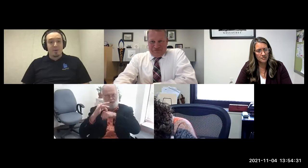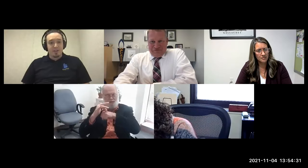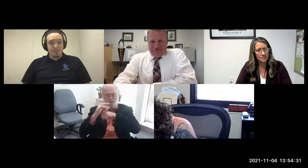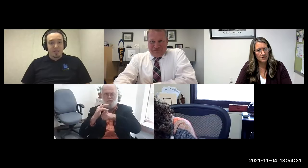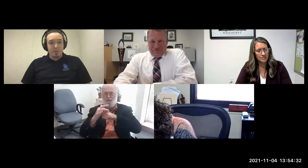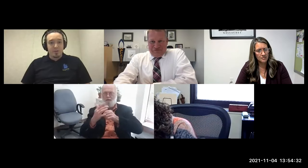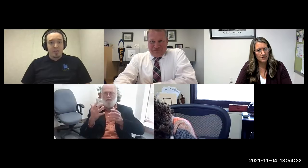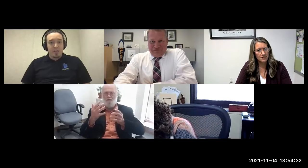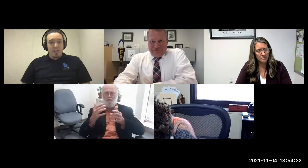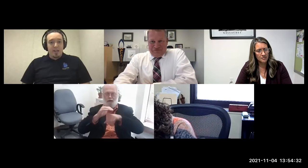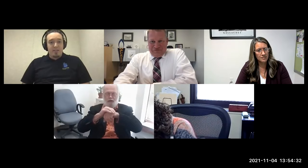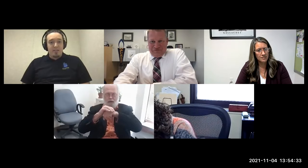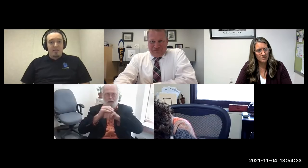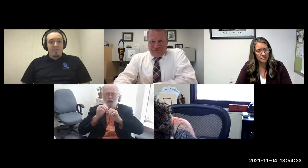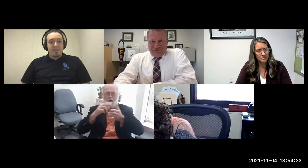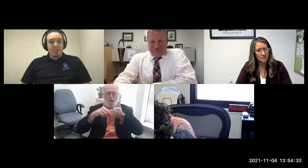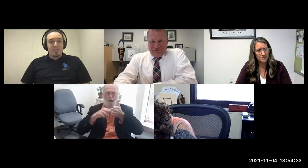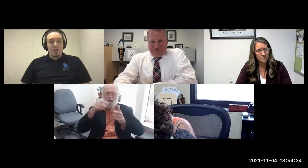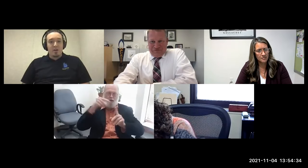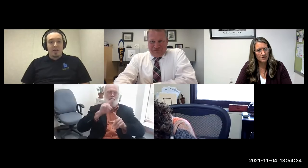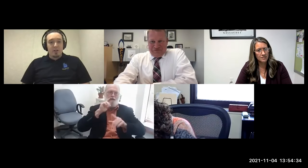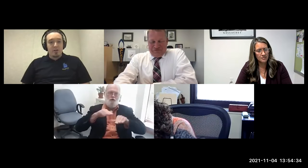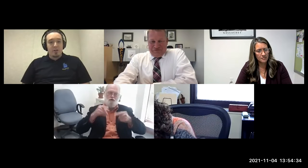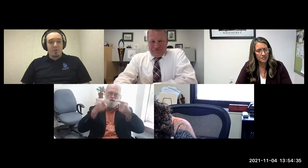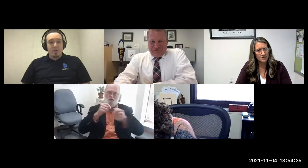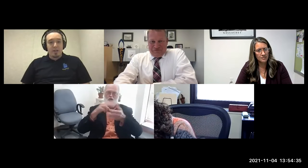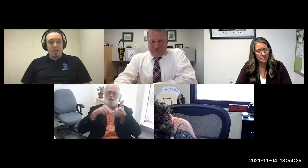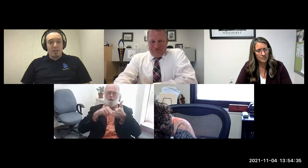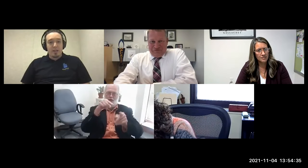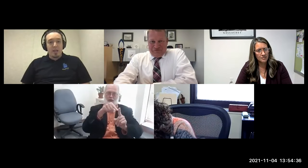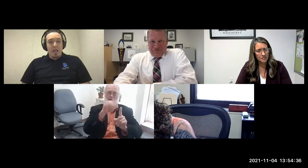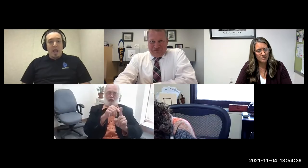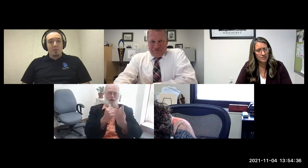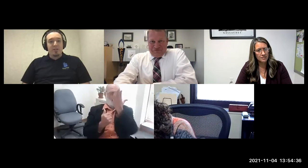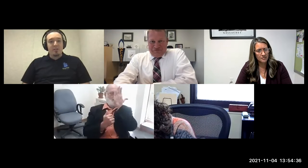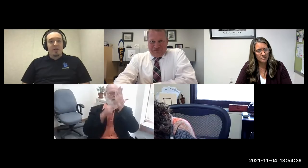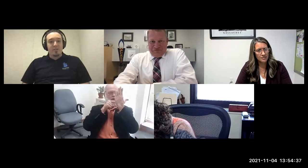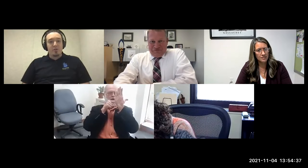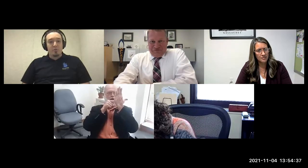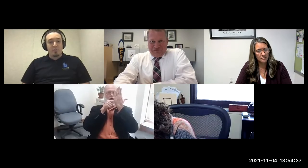American Sign Language and the fixation on English and reading and how deaf children have a struggle with